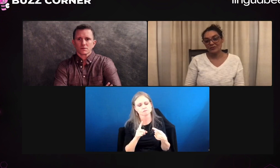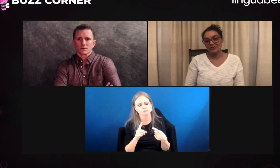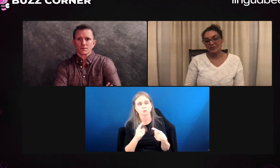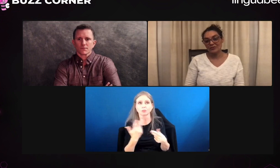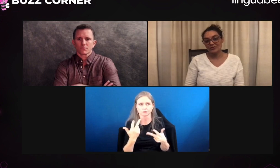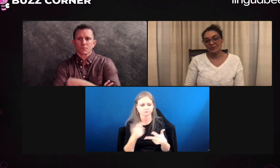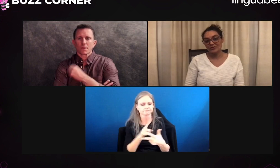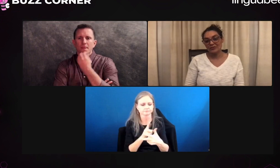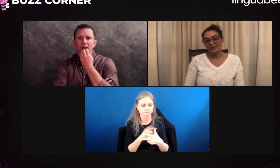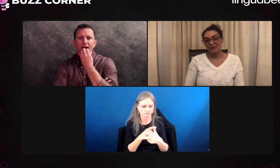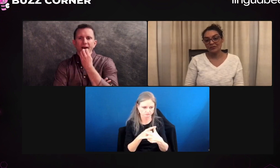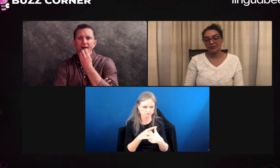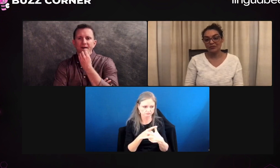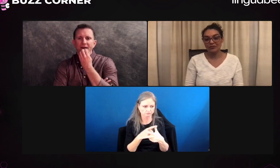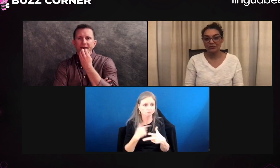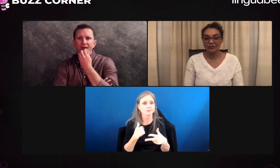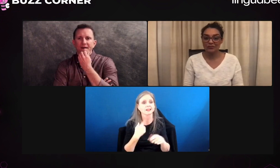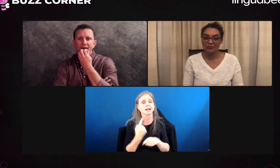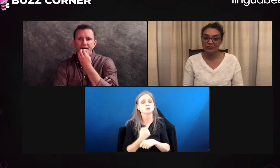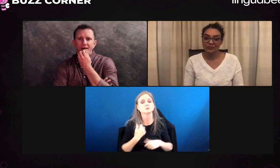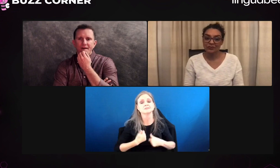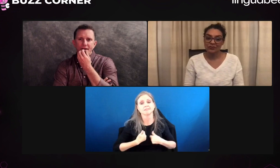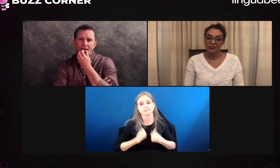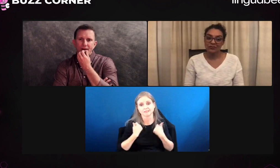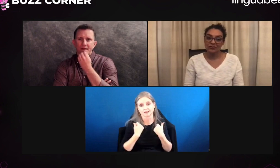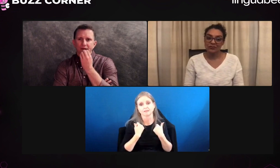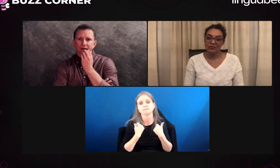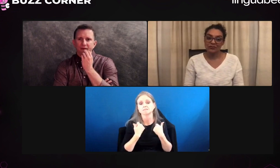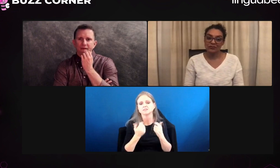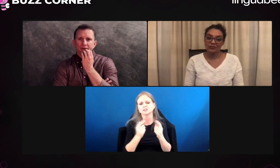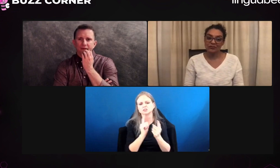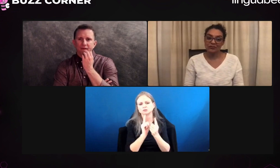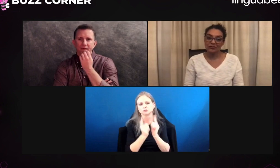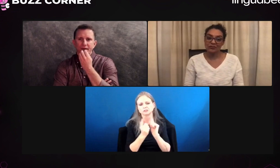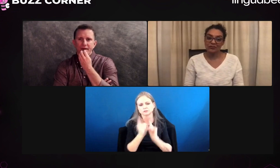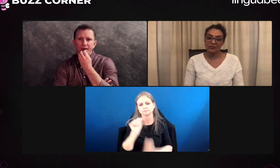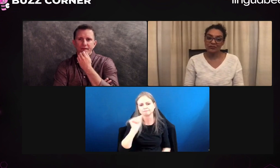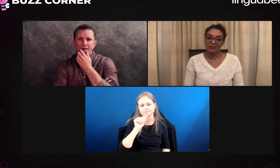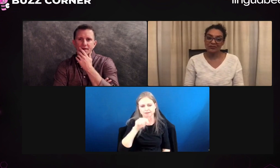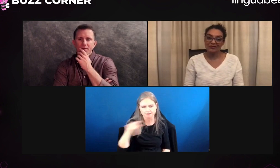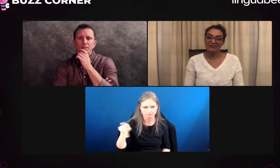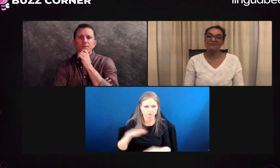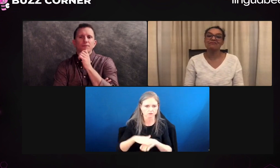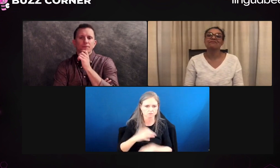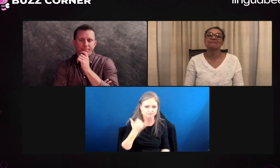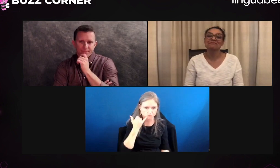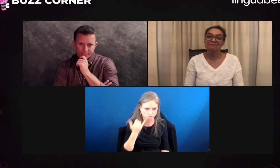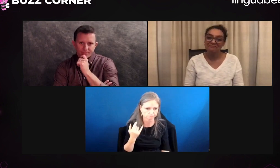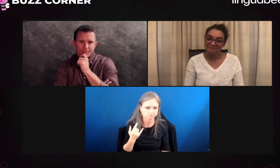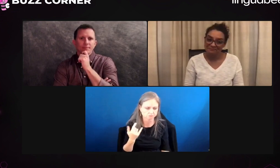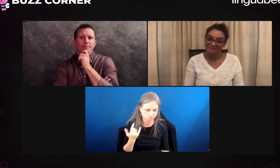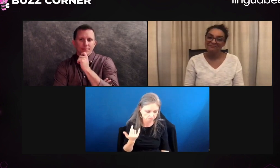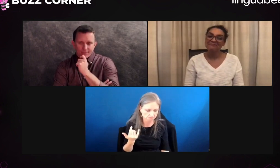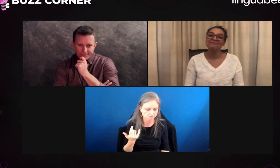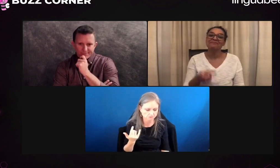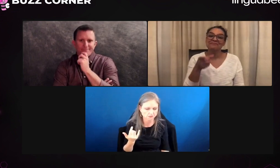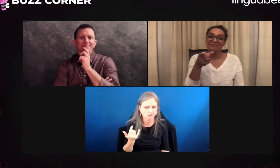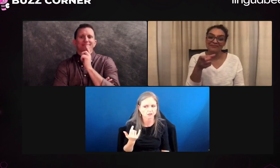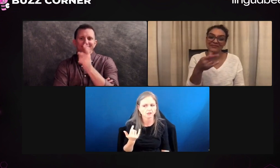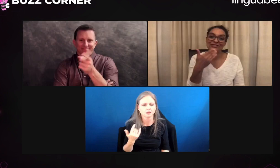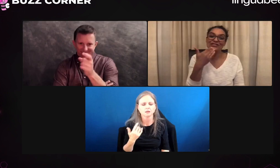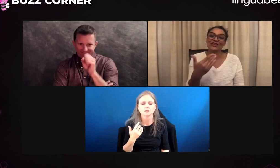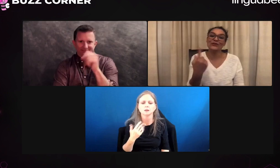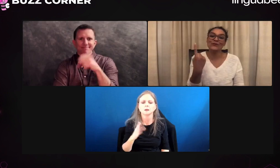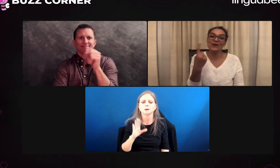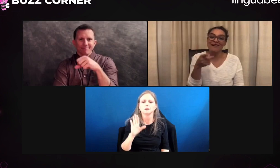I tend to consider two things. Well, in fact, three things. So, I have